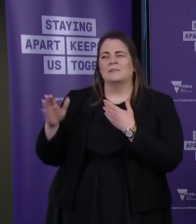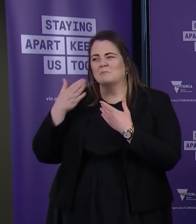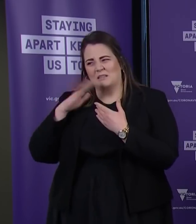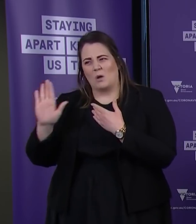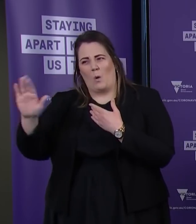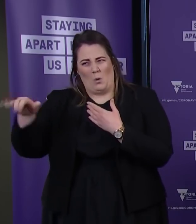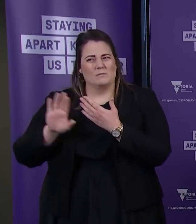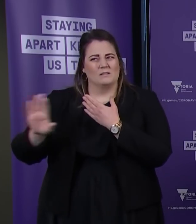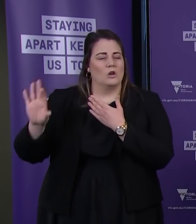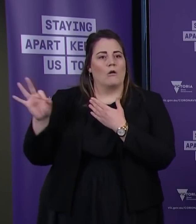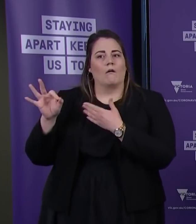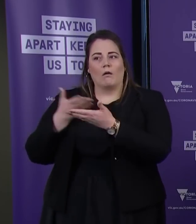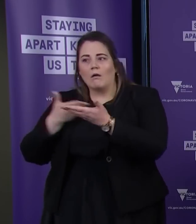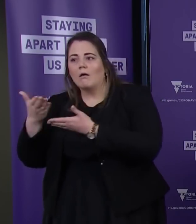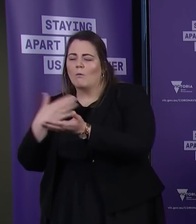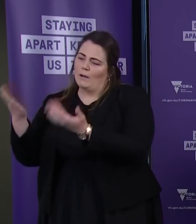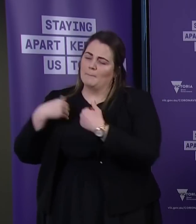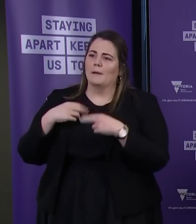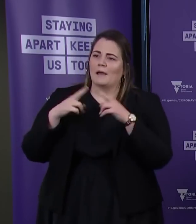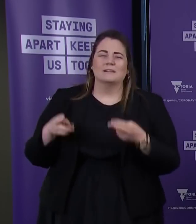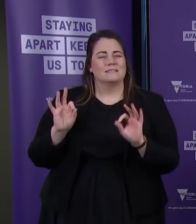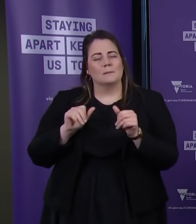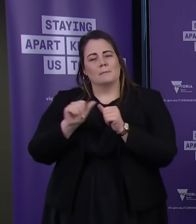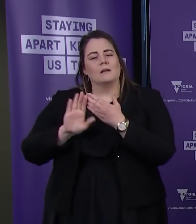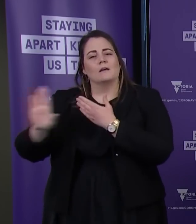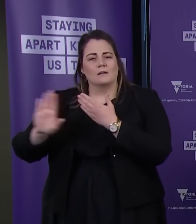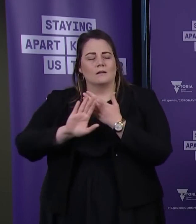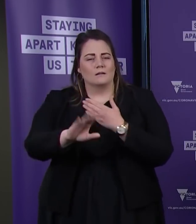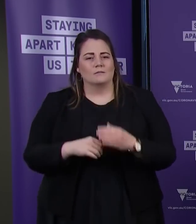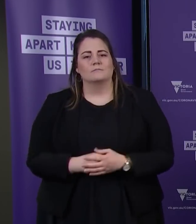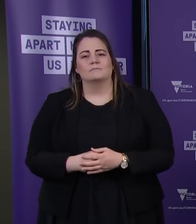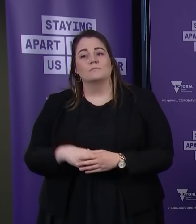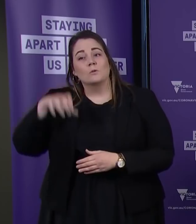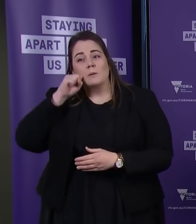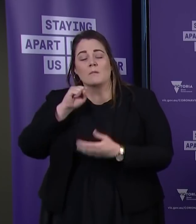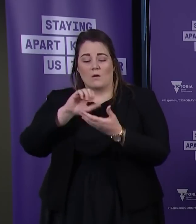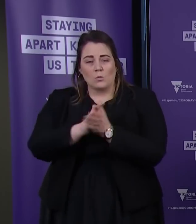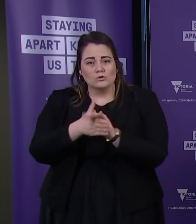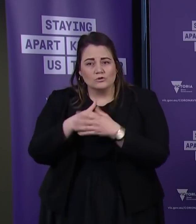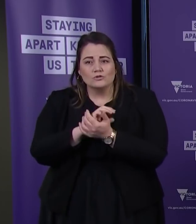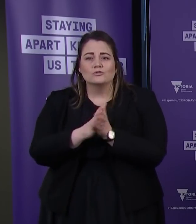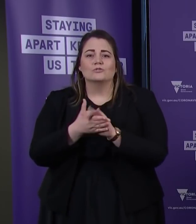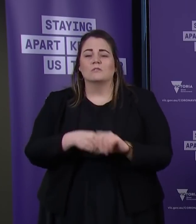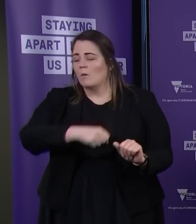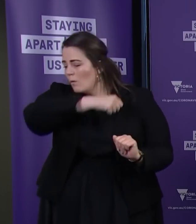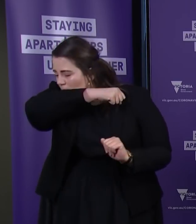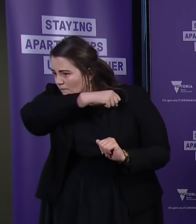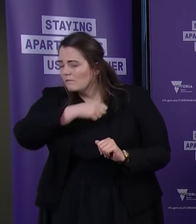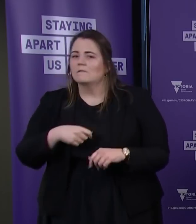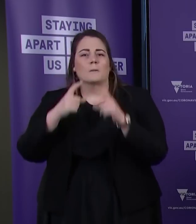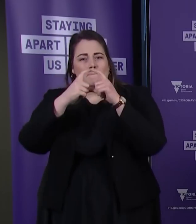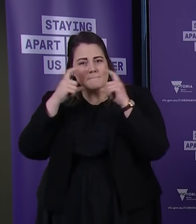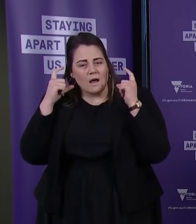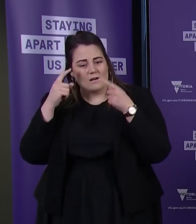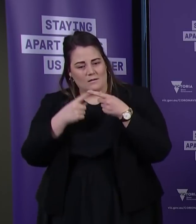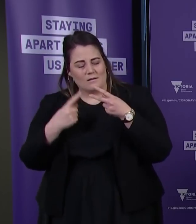home and getting tested. But otherwise, doing the right things with hand hygiene, with cough etiquette, with wearing masks, we can